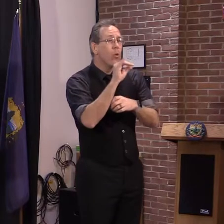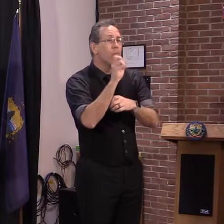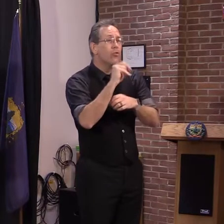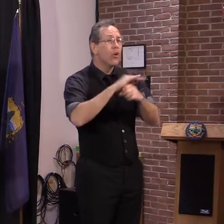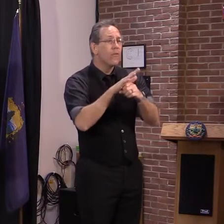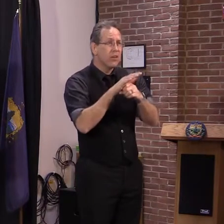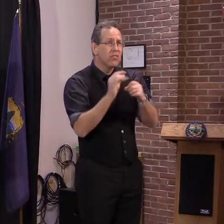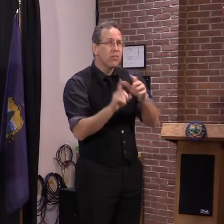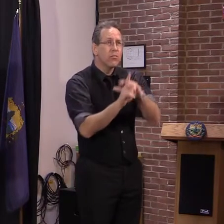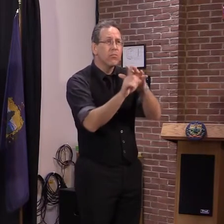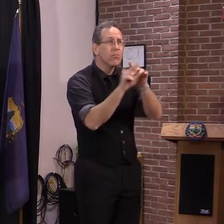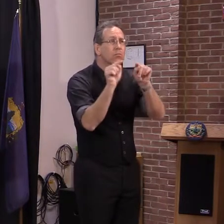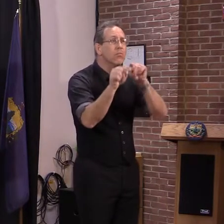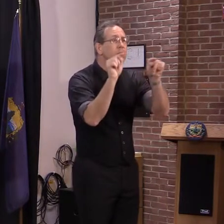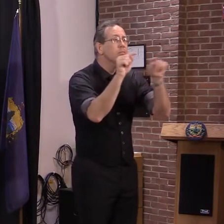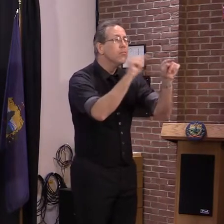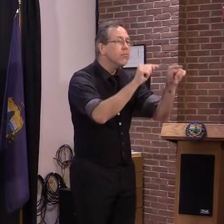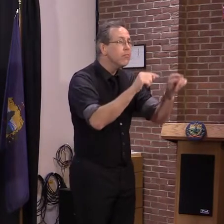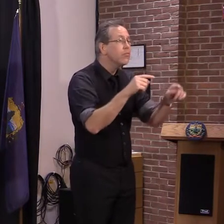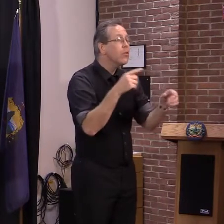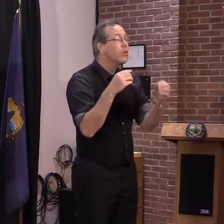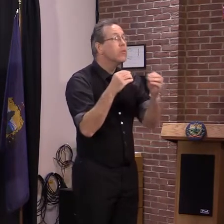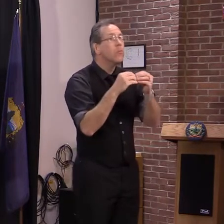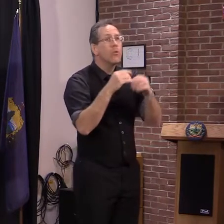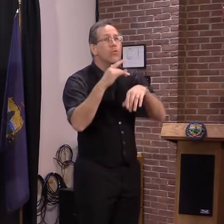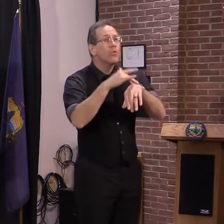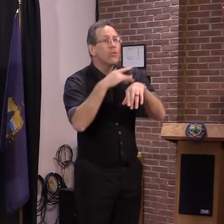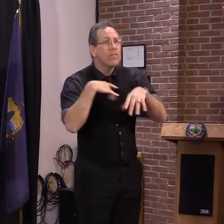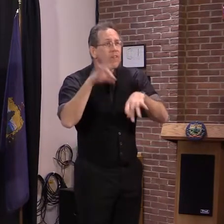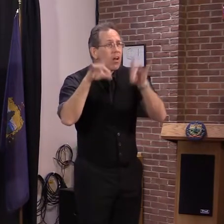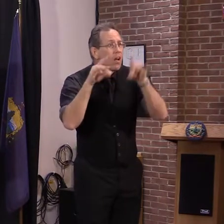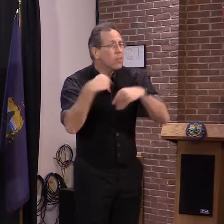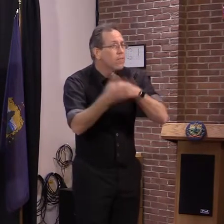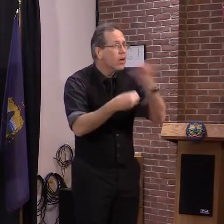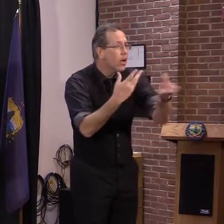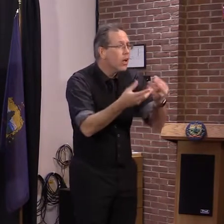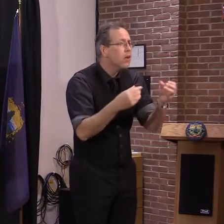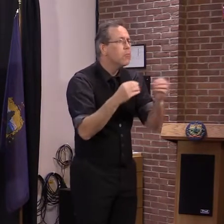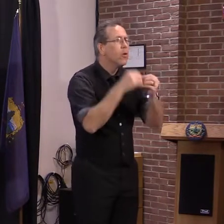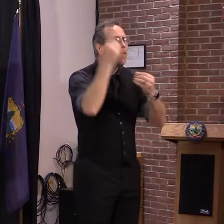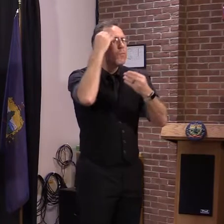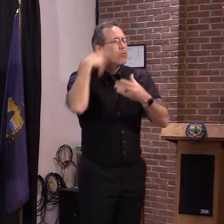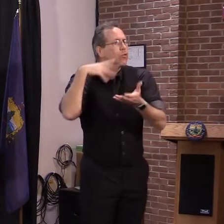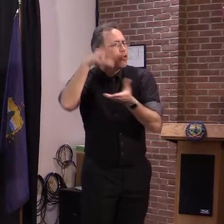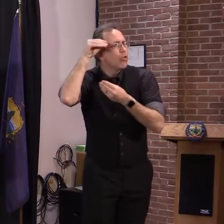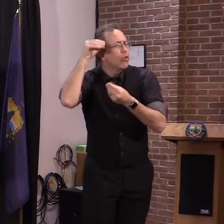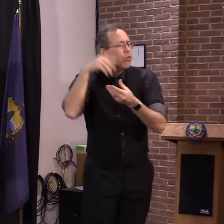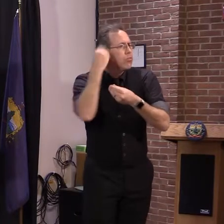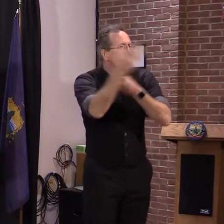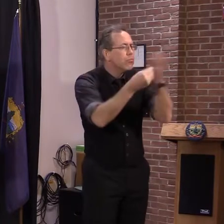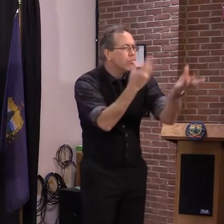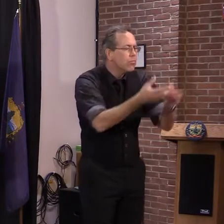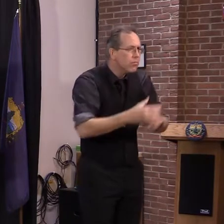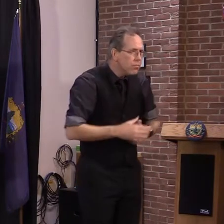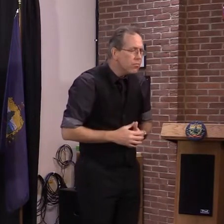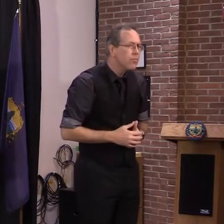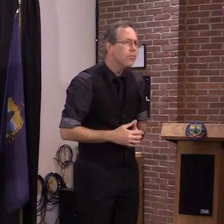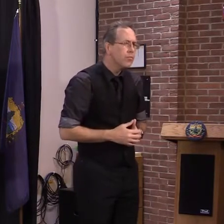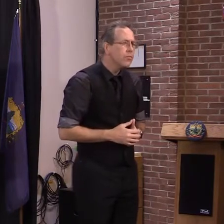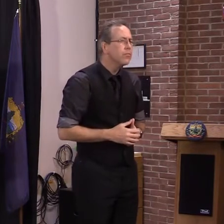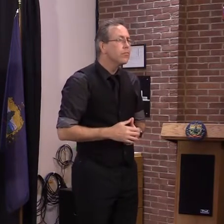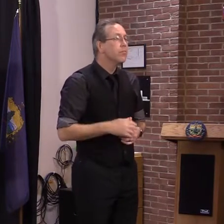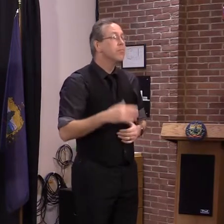to use, and we understand more about the impacts of mitigation measures. All this means it's time